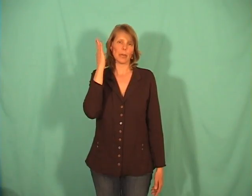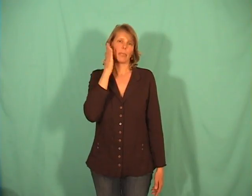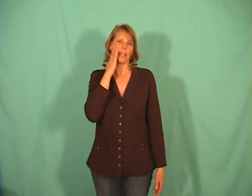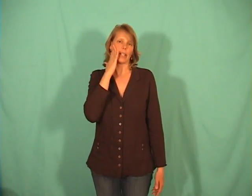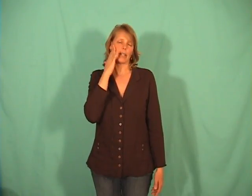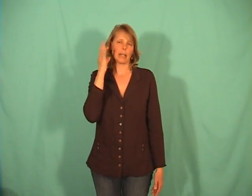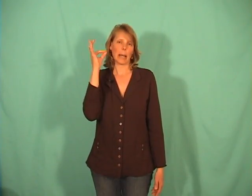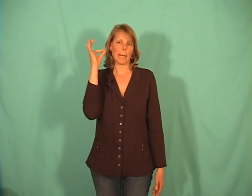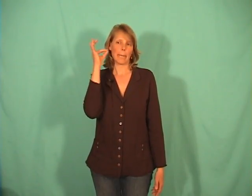Bee.